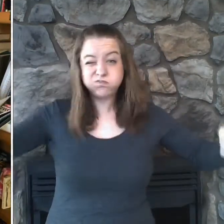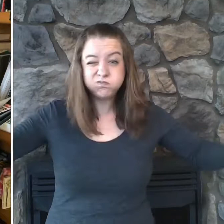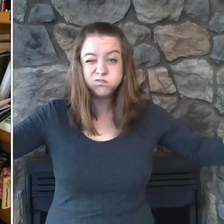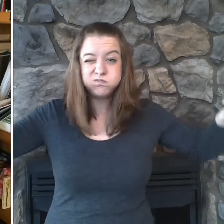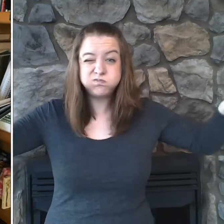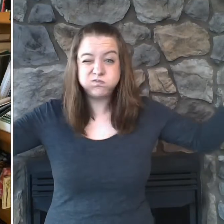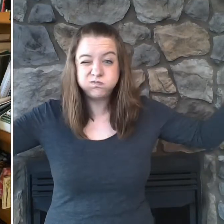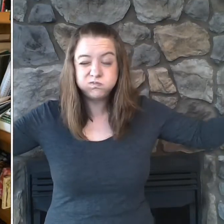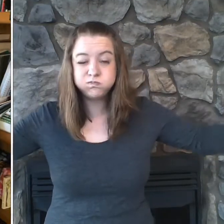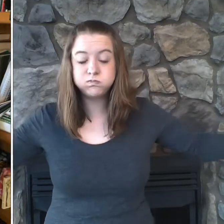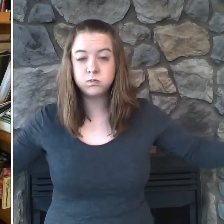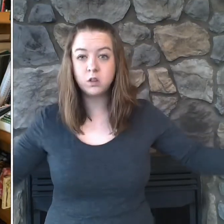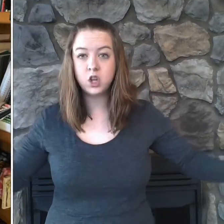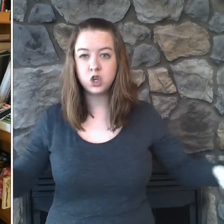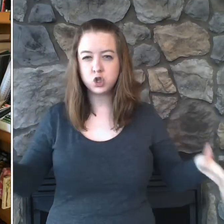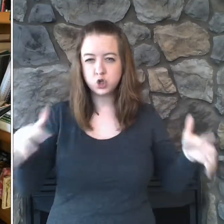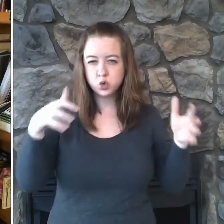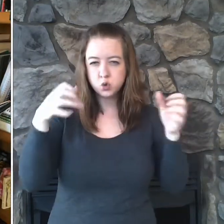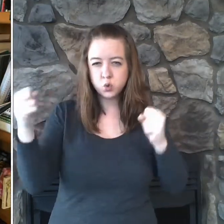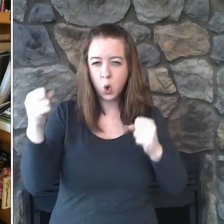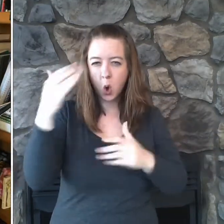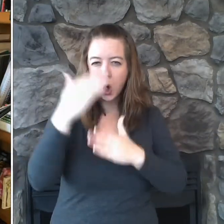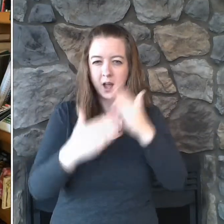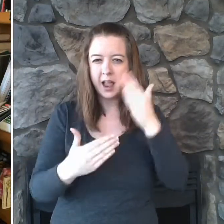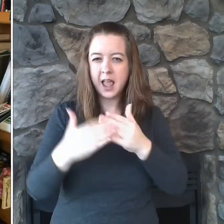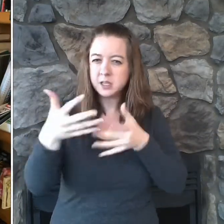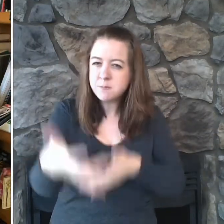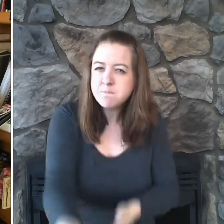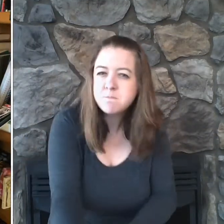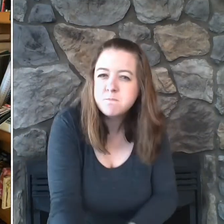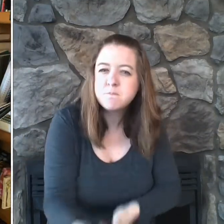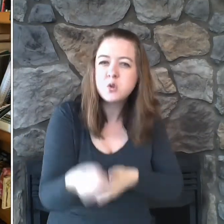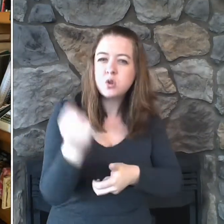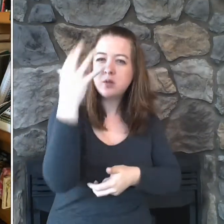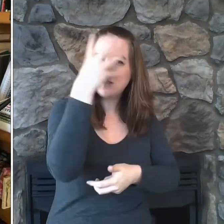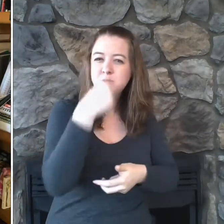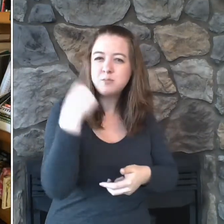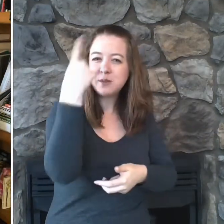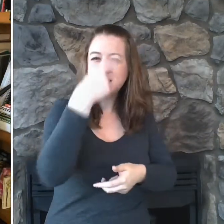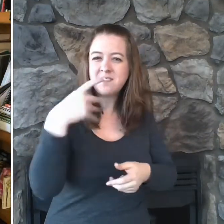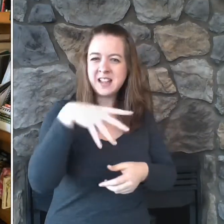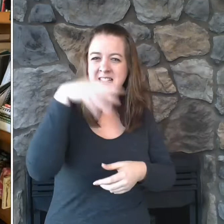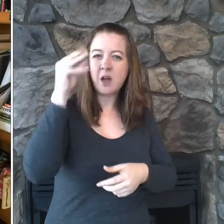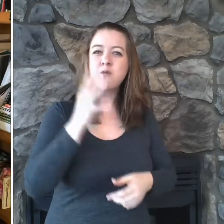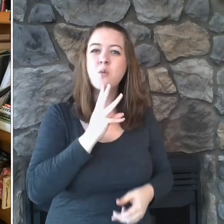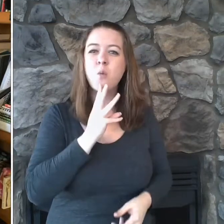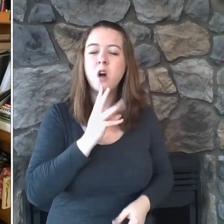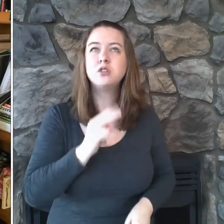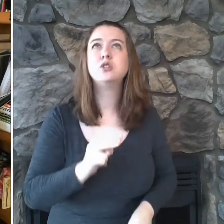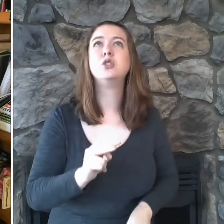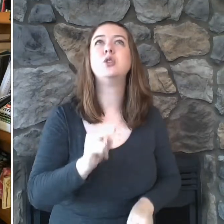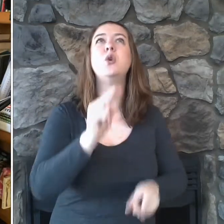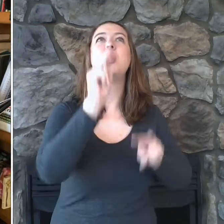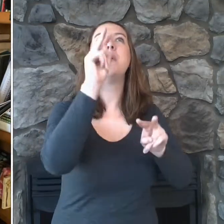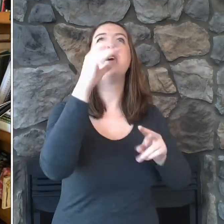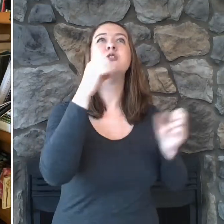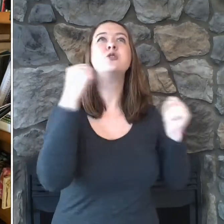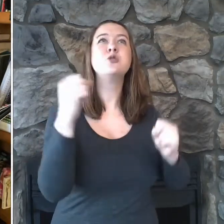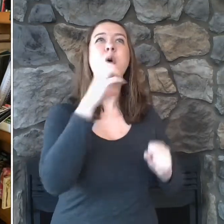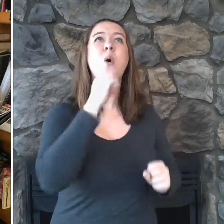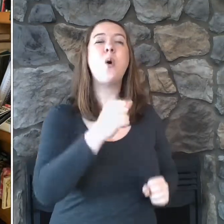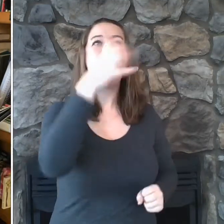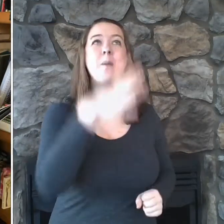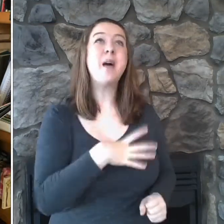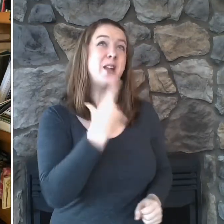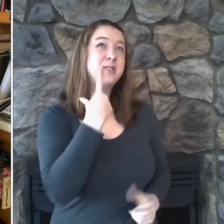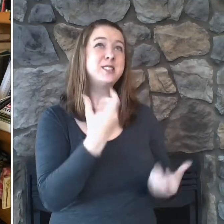thunder. Strong hands pulled Pretty Face from the water. She looked up at the strong old man who had just